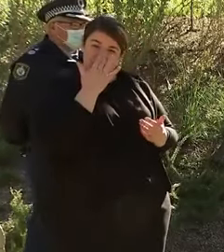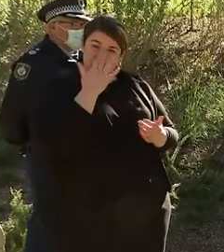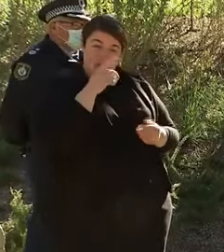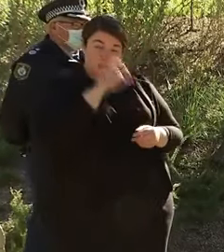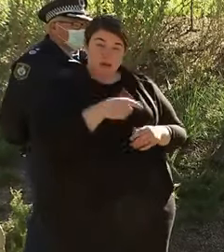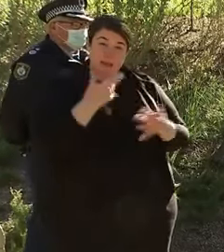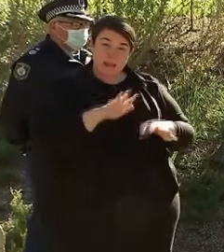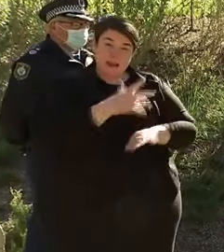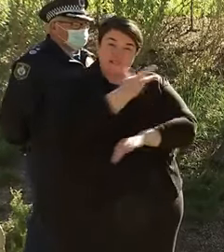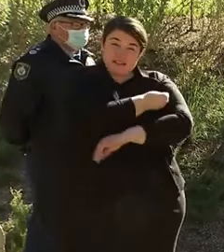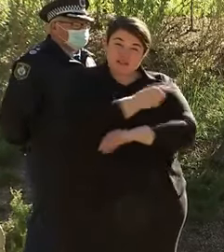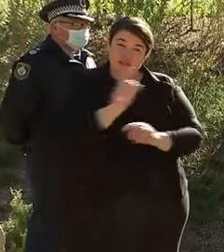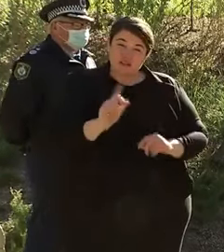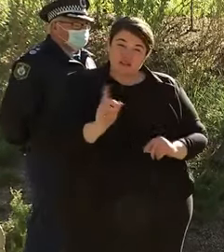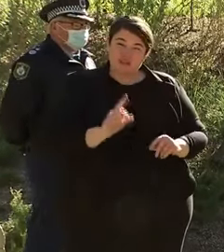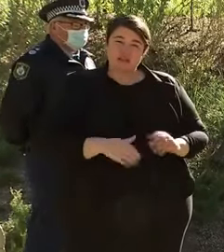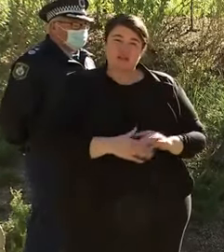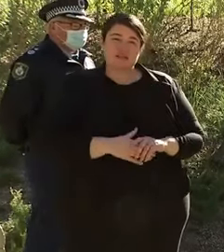been vaccinated?